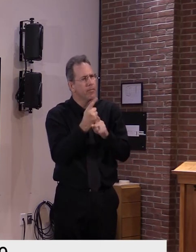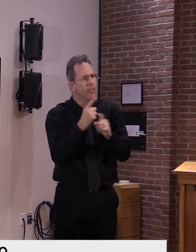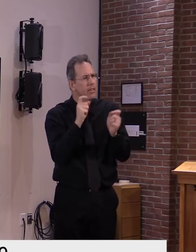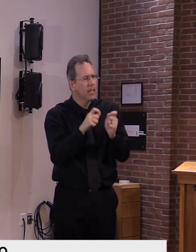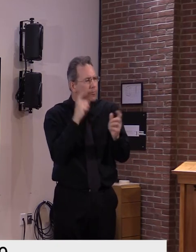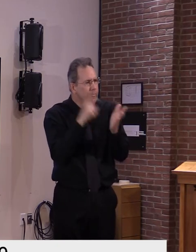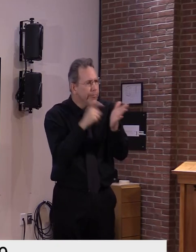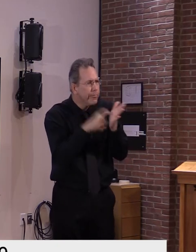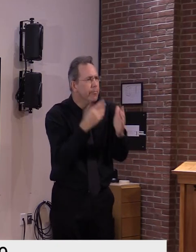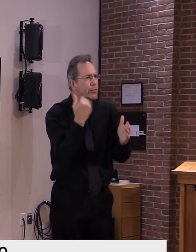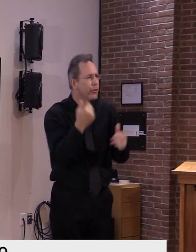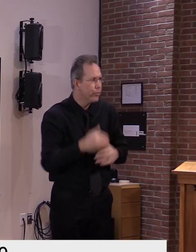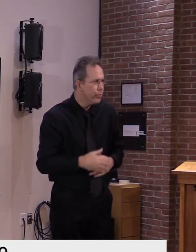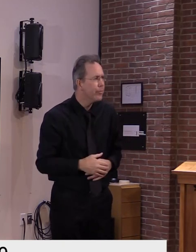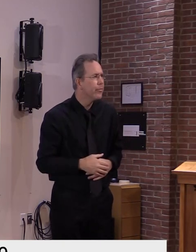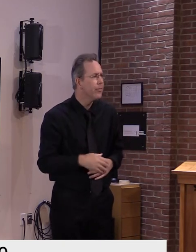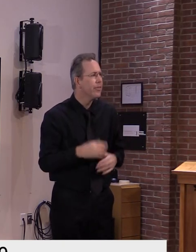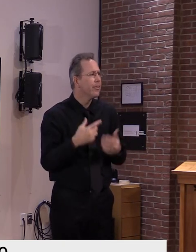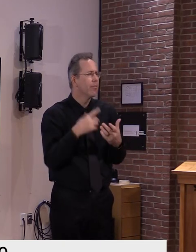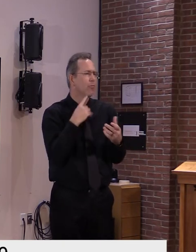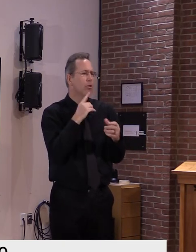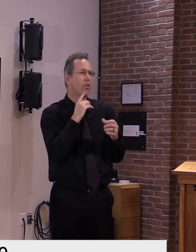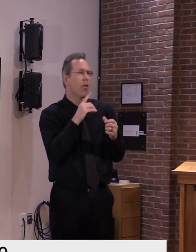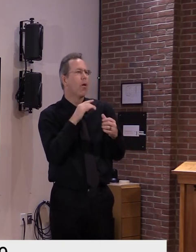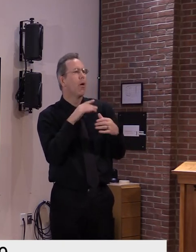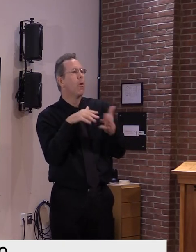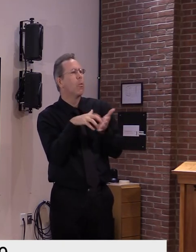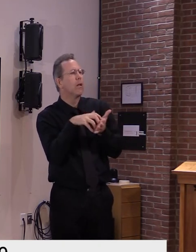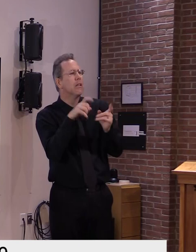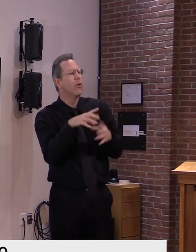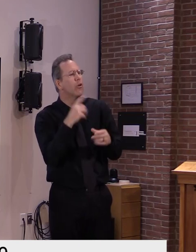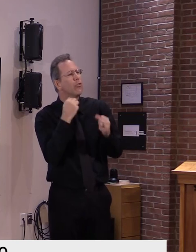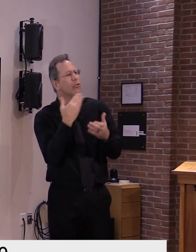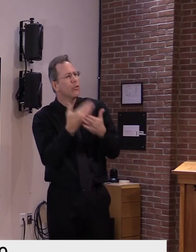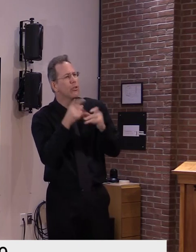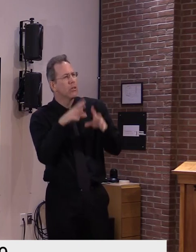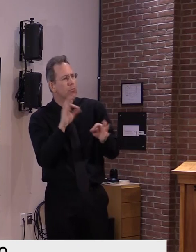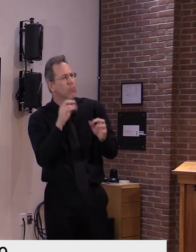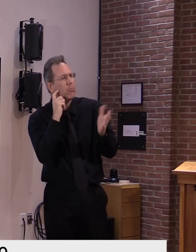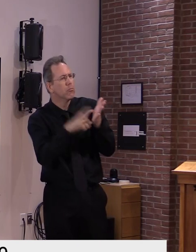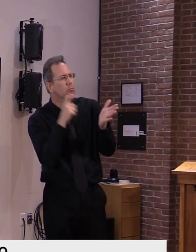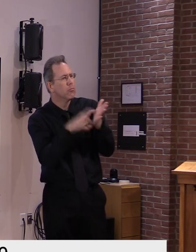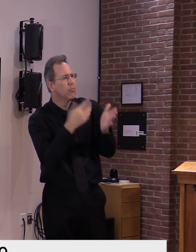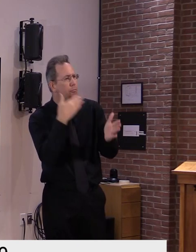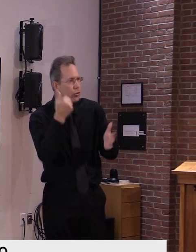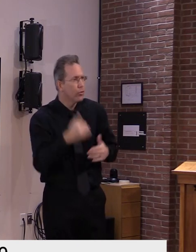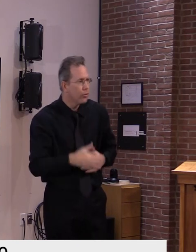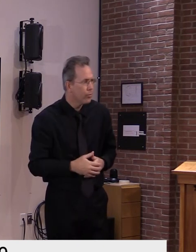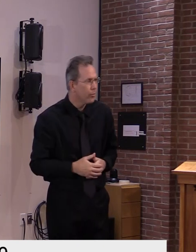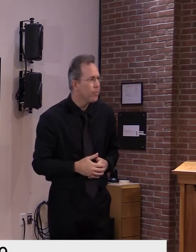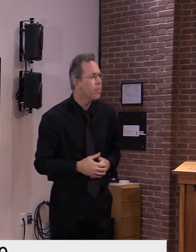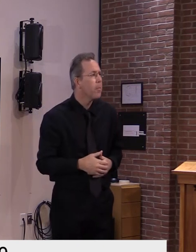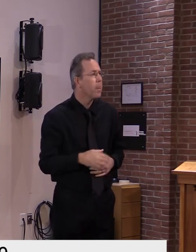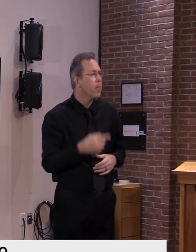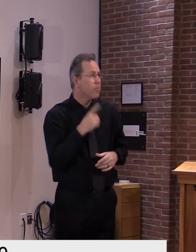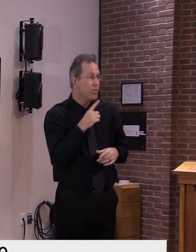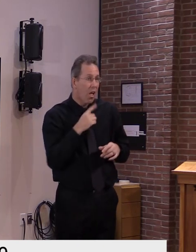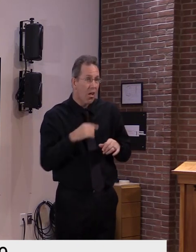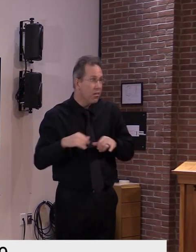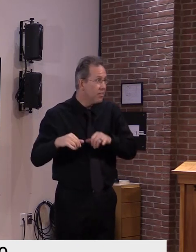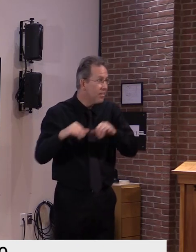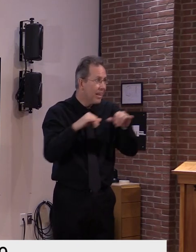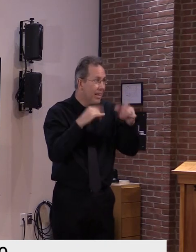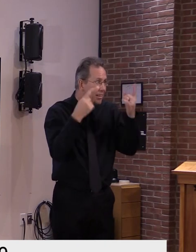I do agree with you that more standardization in the field at large would be helpful. Rebecca's indicating to me that we need to finish